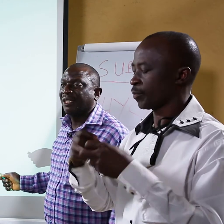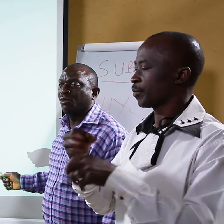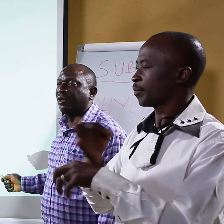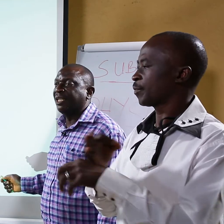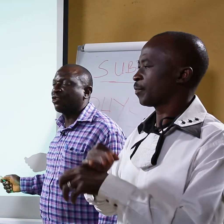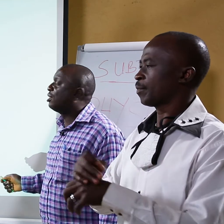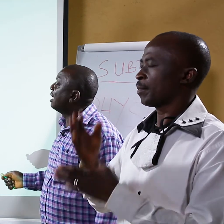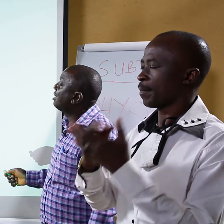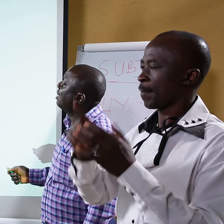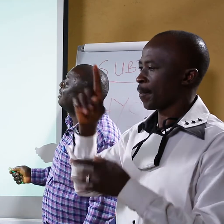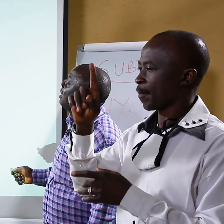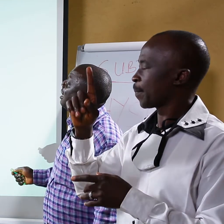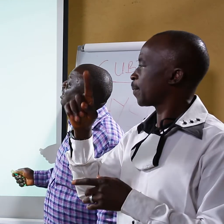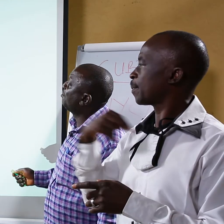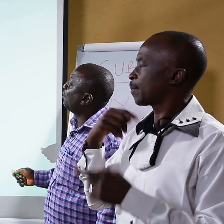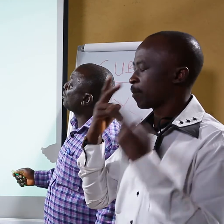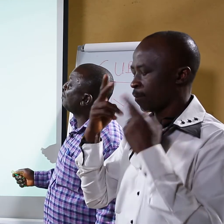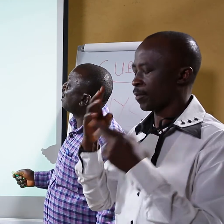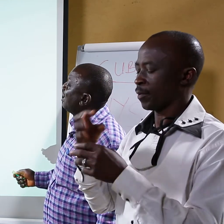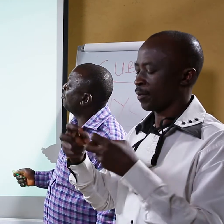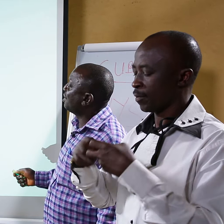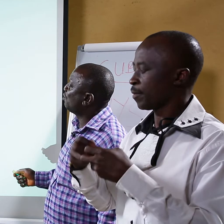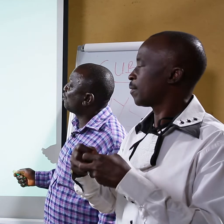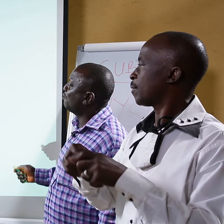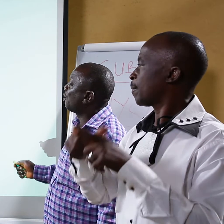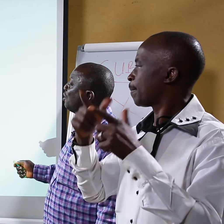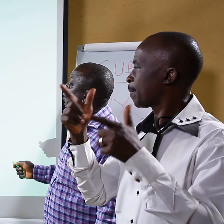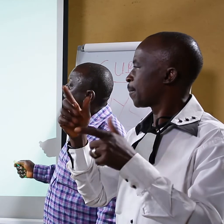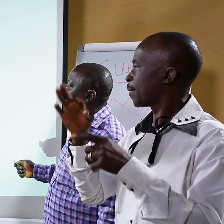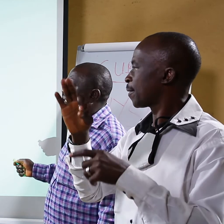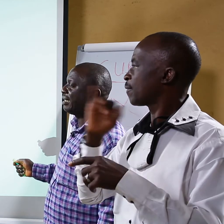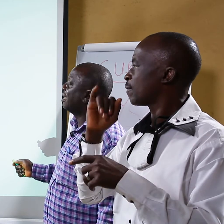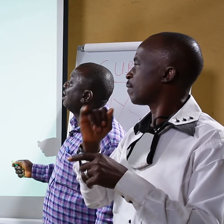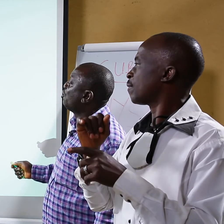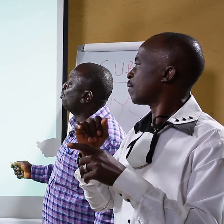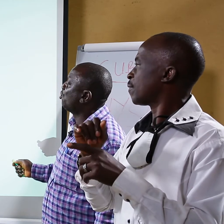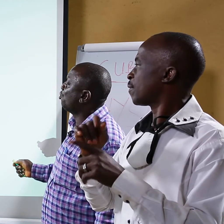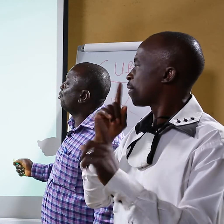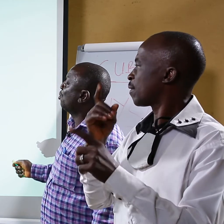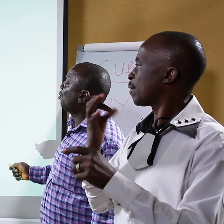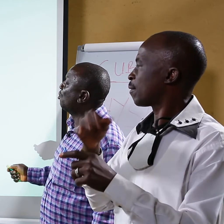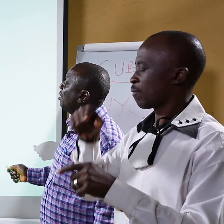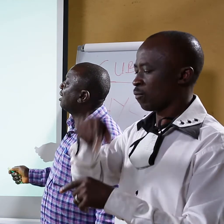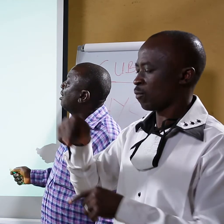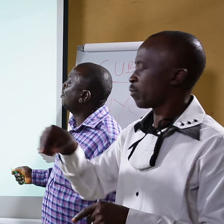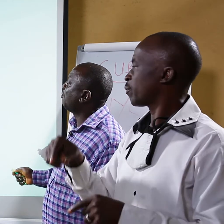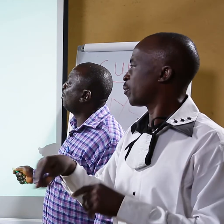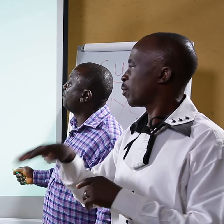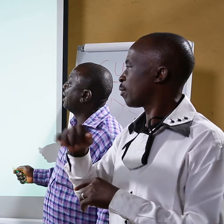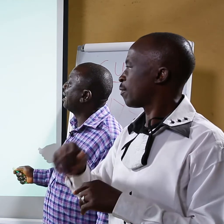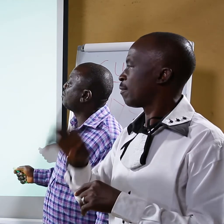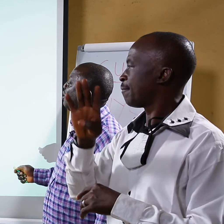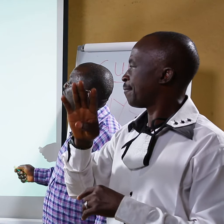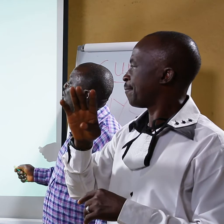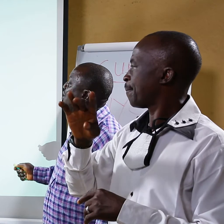1, we saw that electric force, capital F, is equals to product of charges QQ over 4